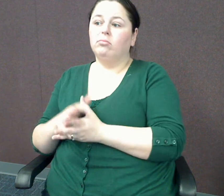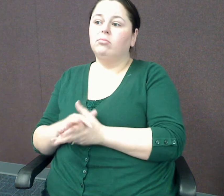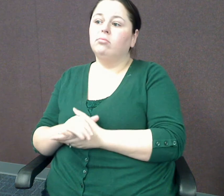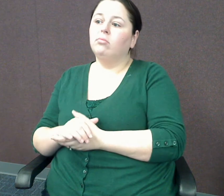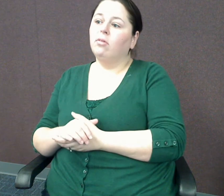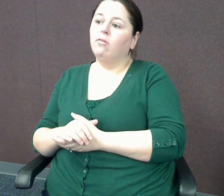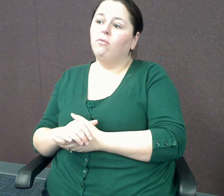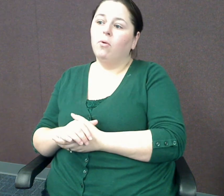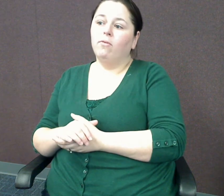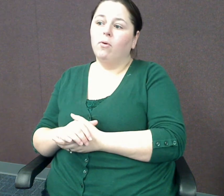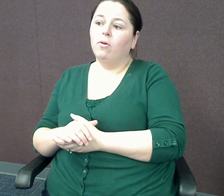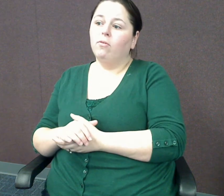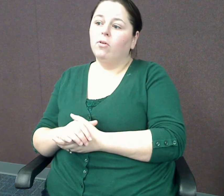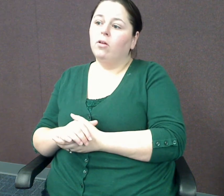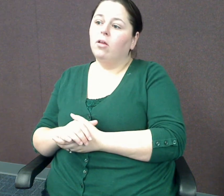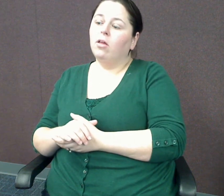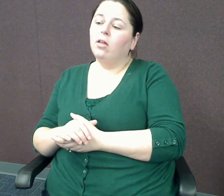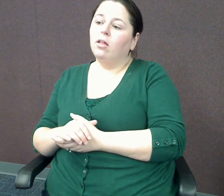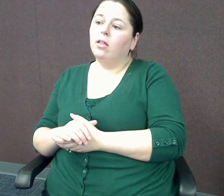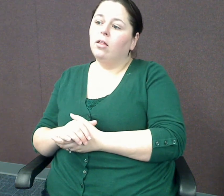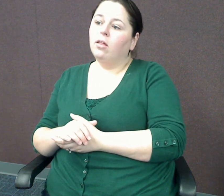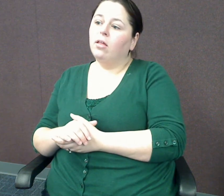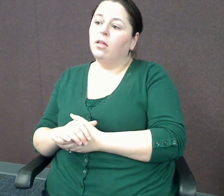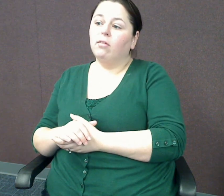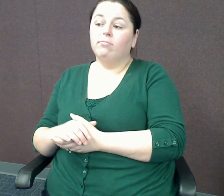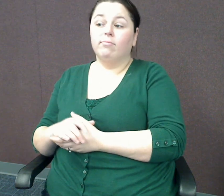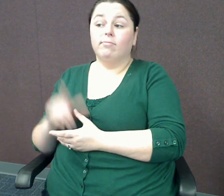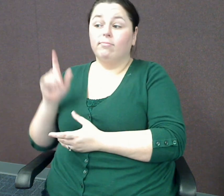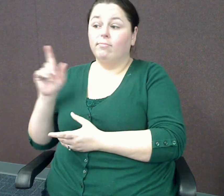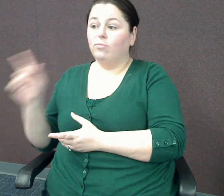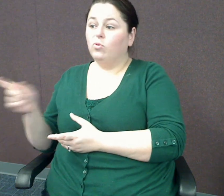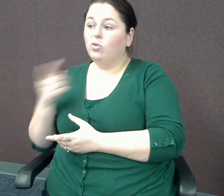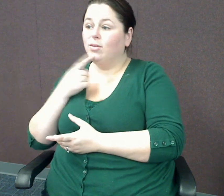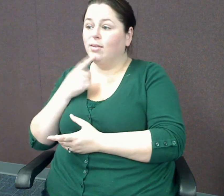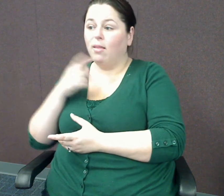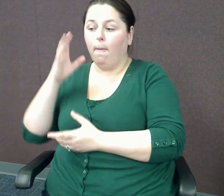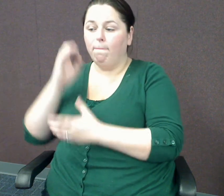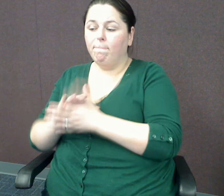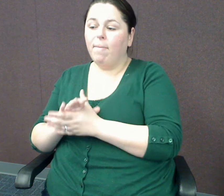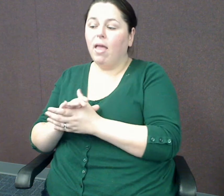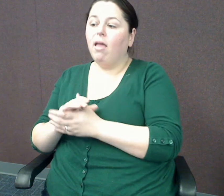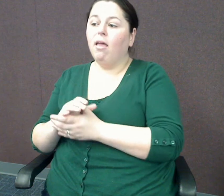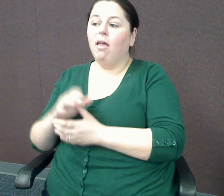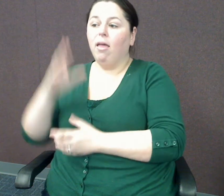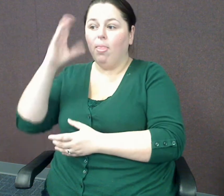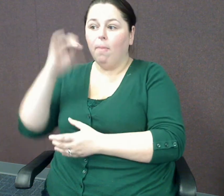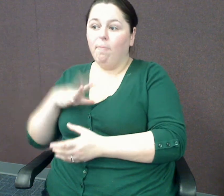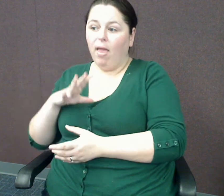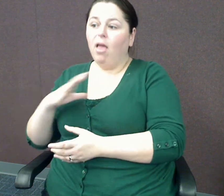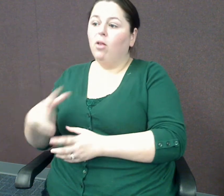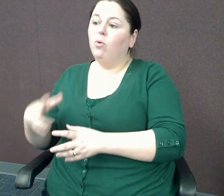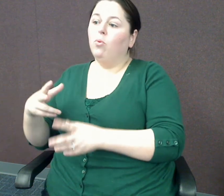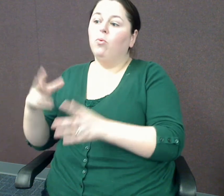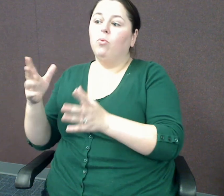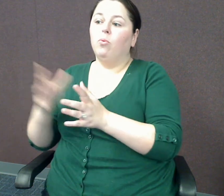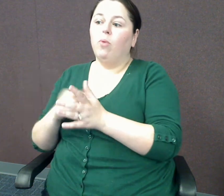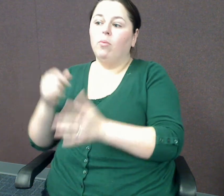She explained the man that raped her that night had that shirt on. She said the man that raped her that night had that shirt on, and it was the